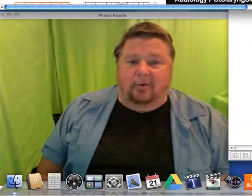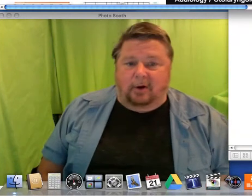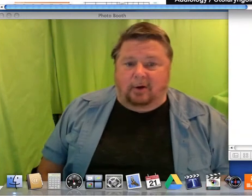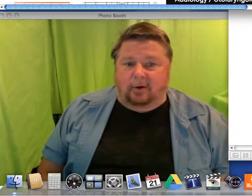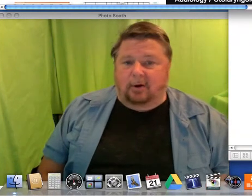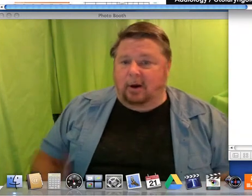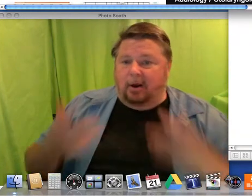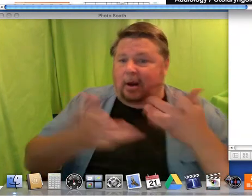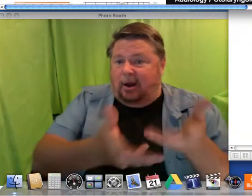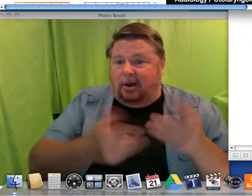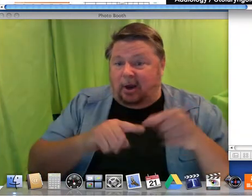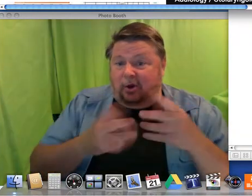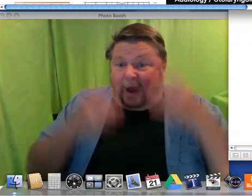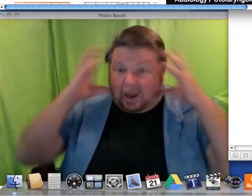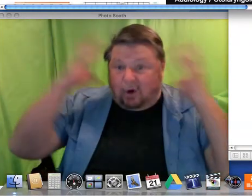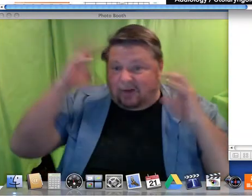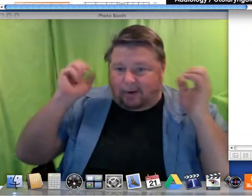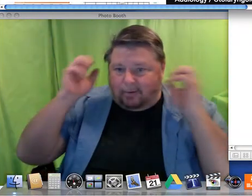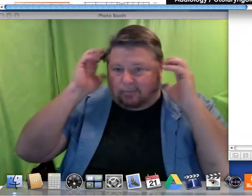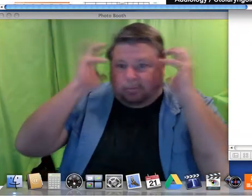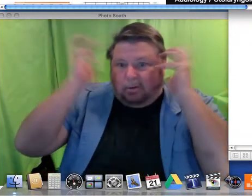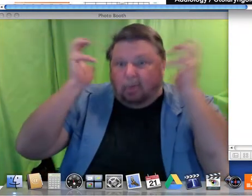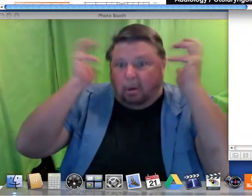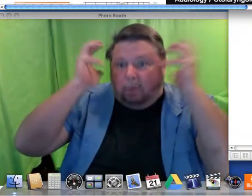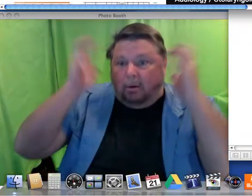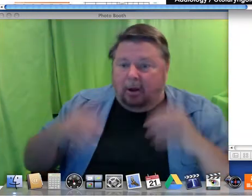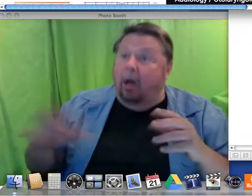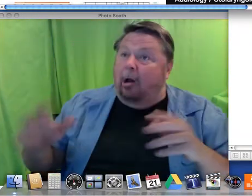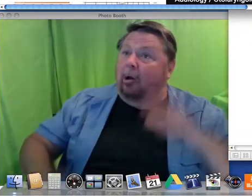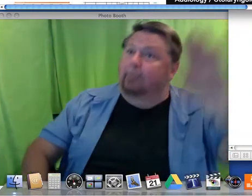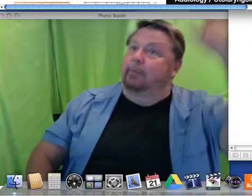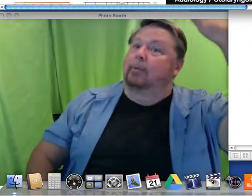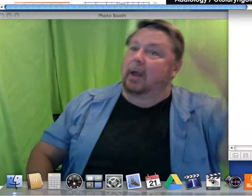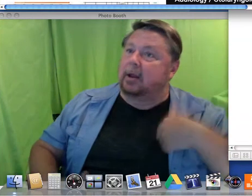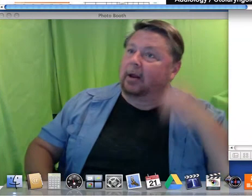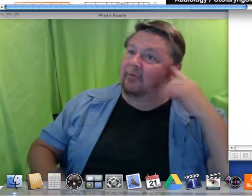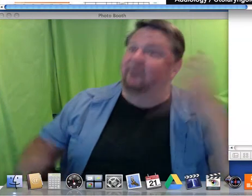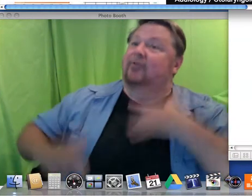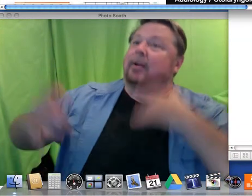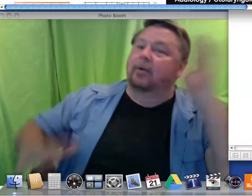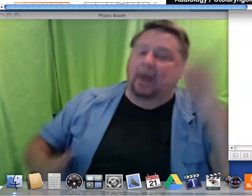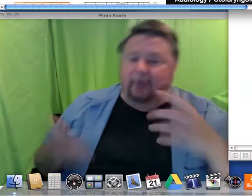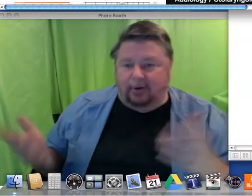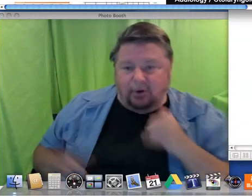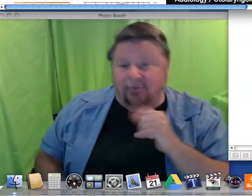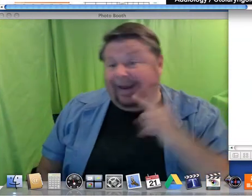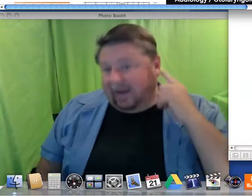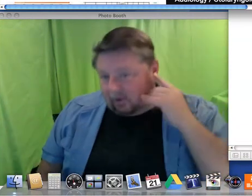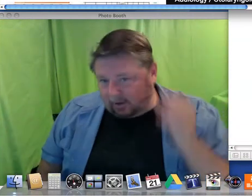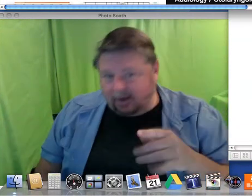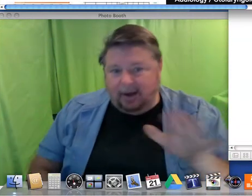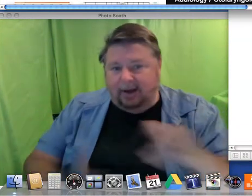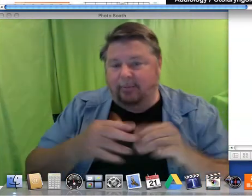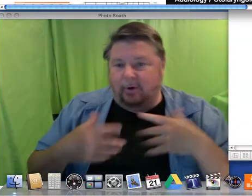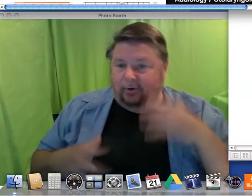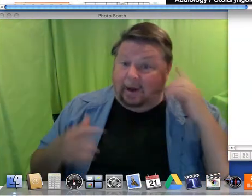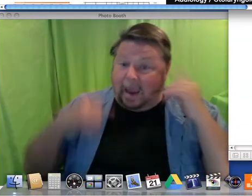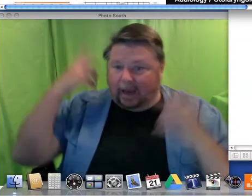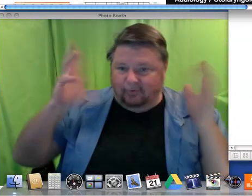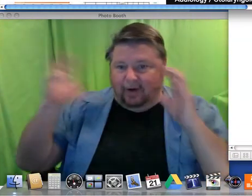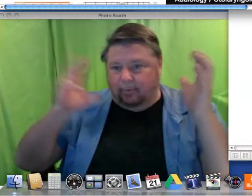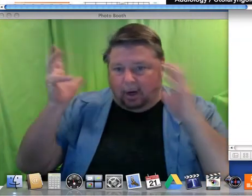and then you get over here, and then your head's vibrating. Blah, blah, blah, blah, blah. Oh, I can feel that, right? You don't really hear it at that point.